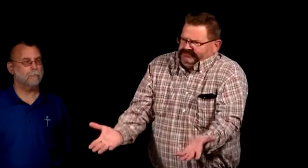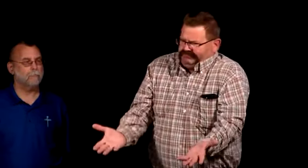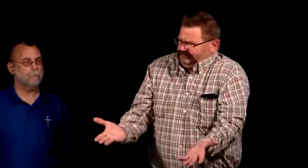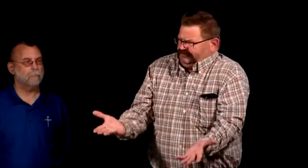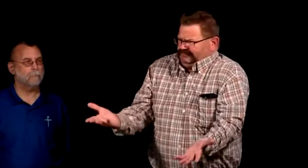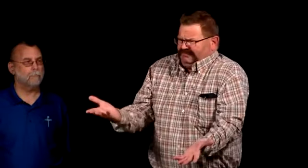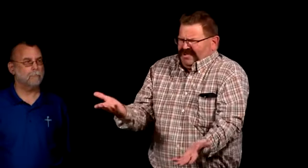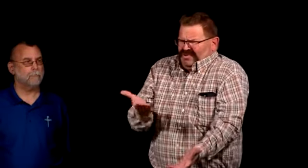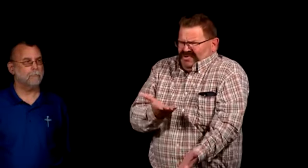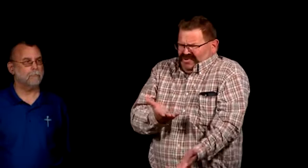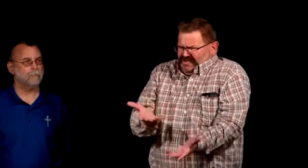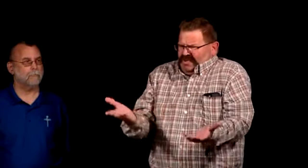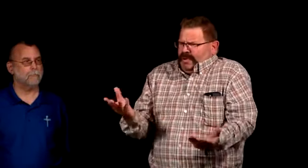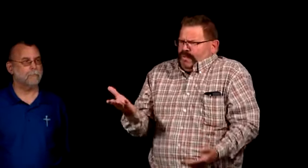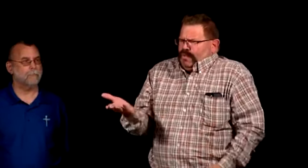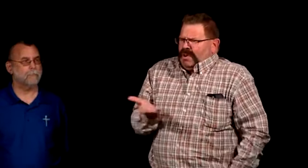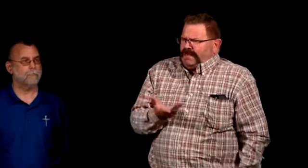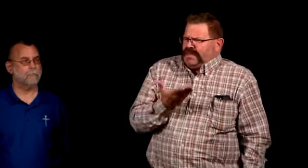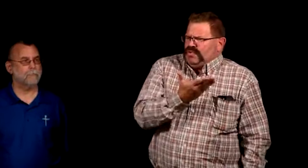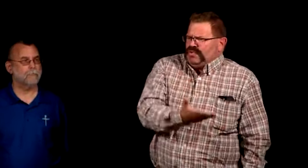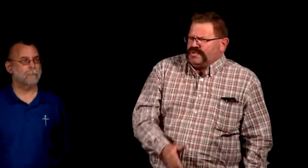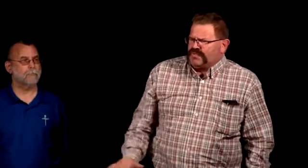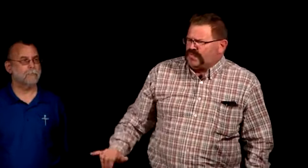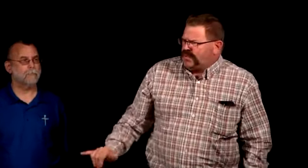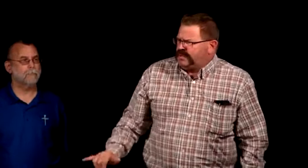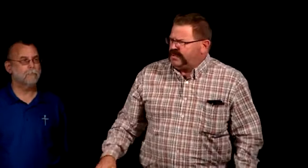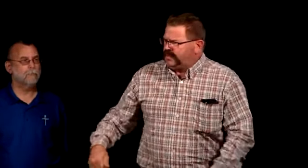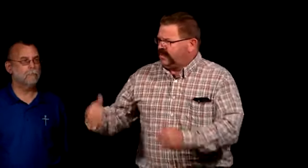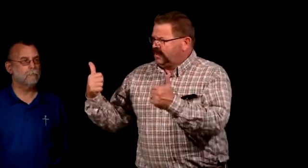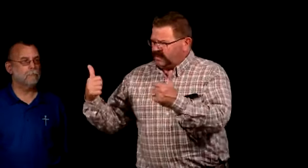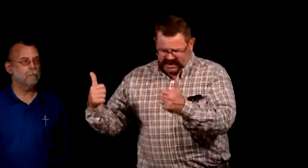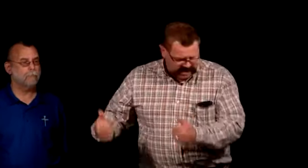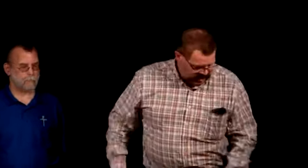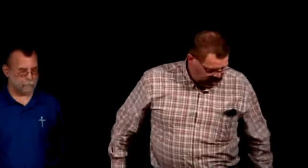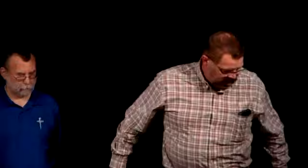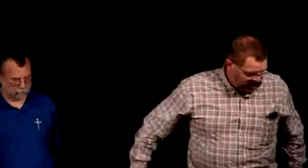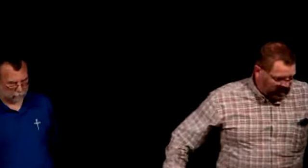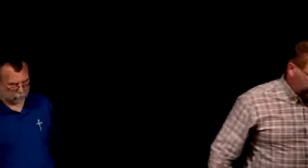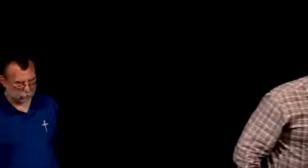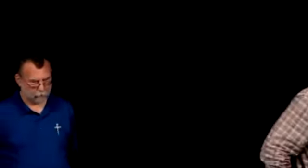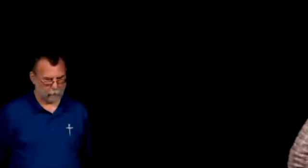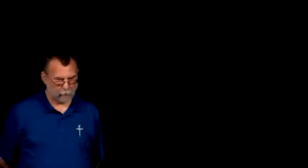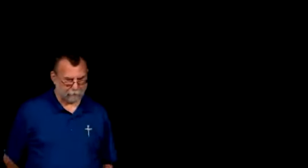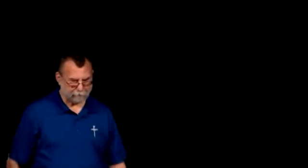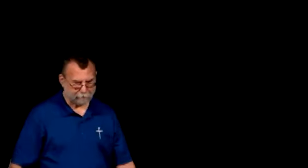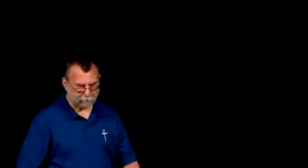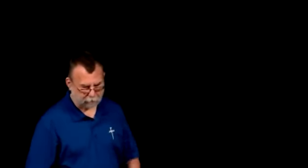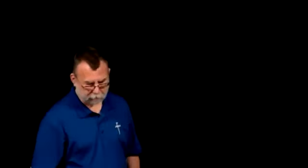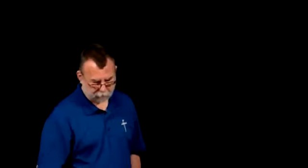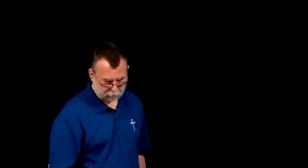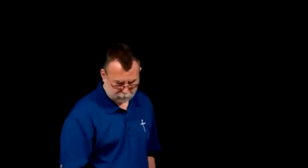You know, so if you've never been there before, I strongly encourage you to join. You are welcome to come for that weekend.